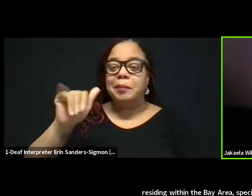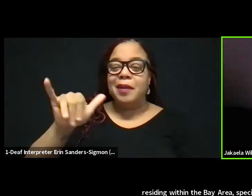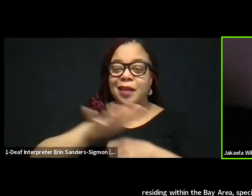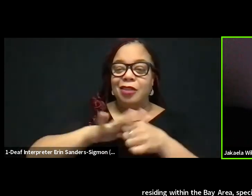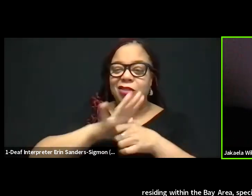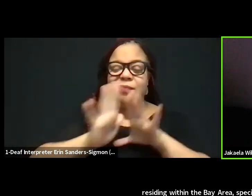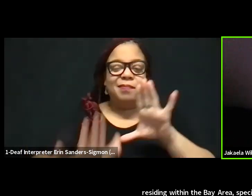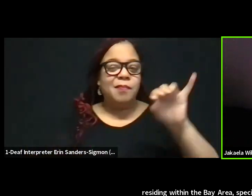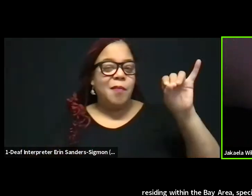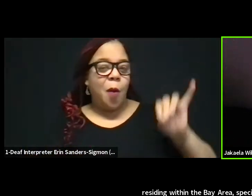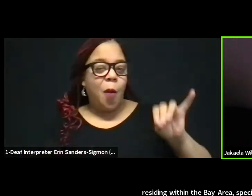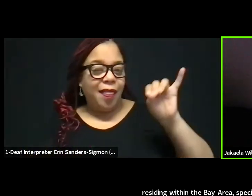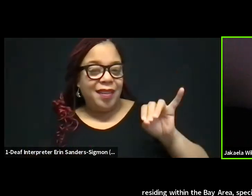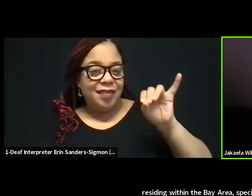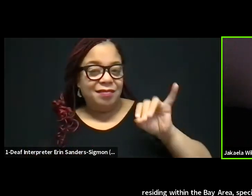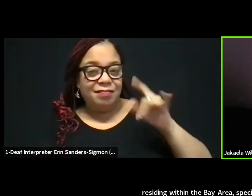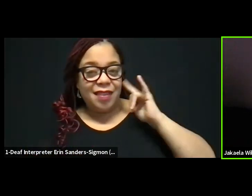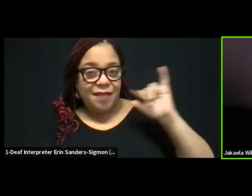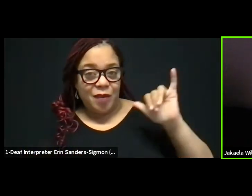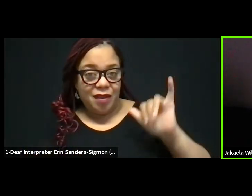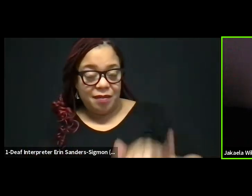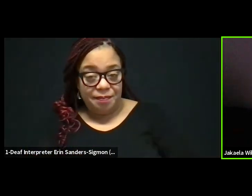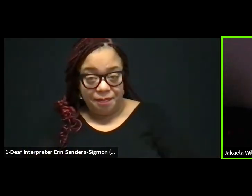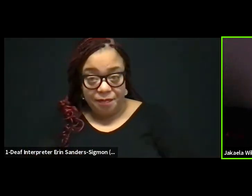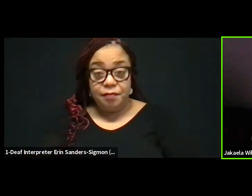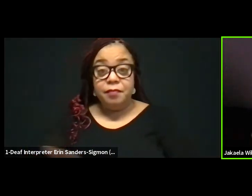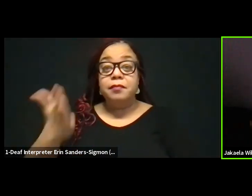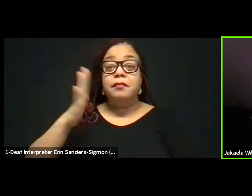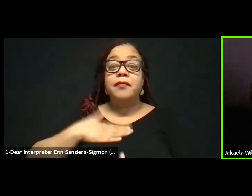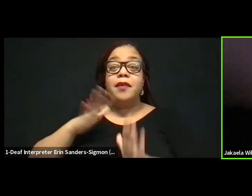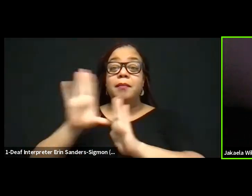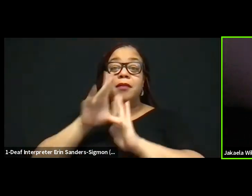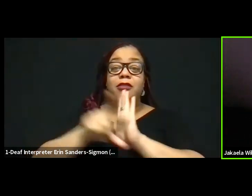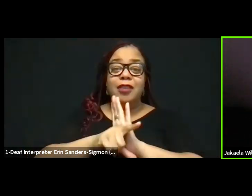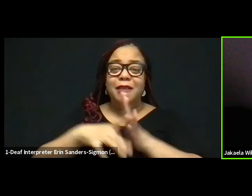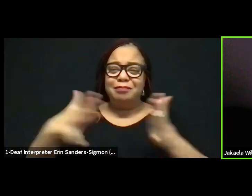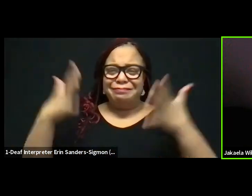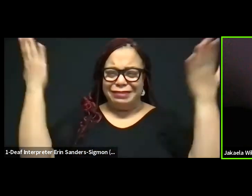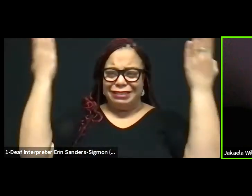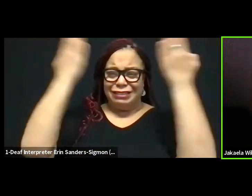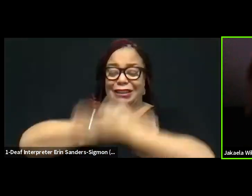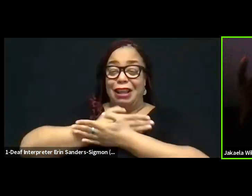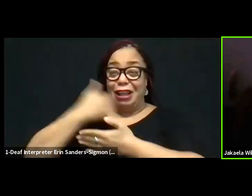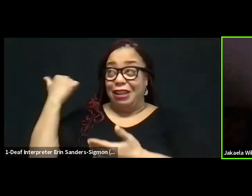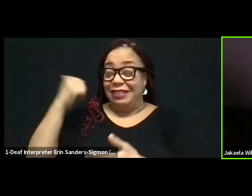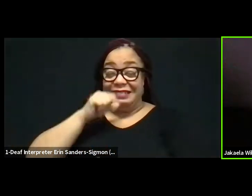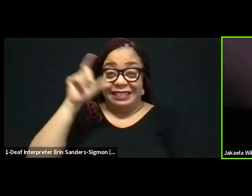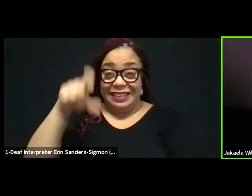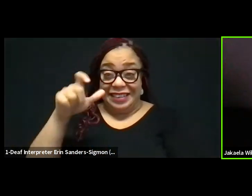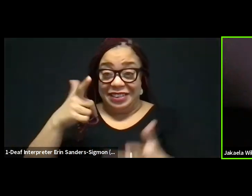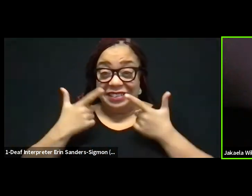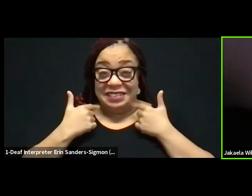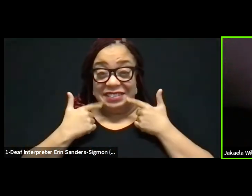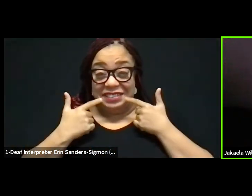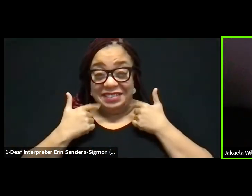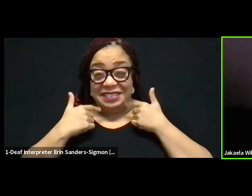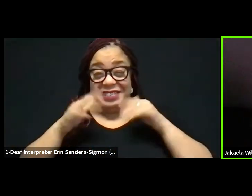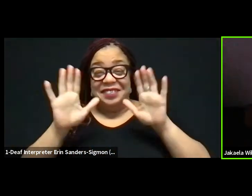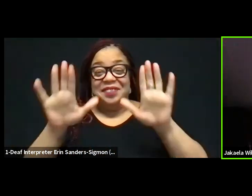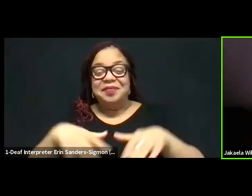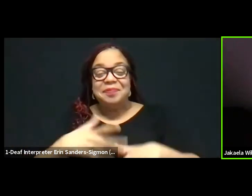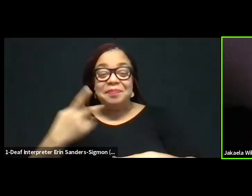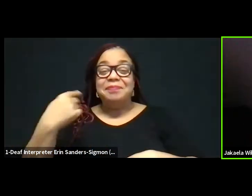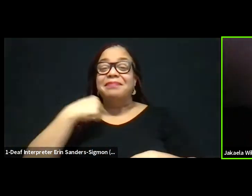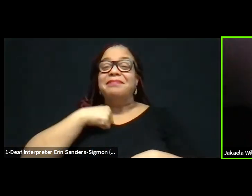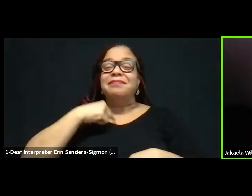camera quality for some odd reason. I am currently wearing a yellow headband and a hoodie that says